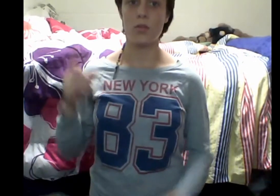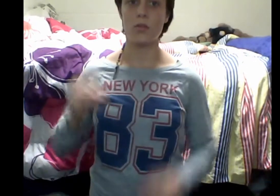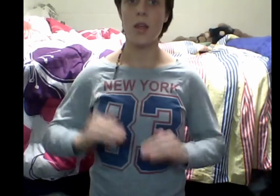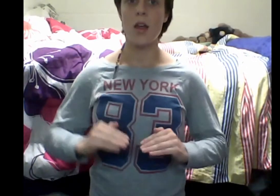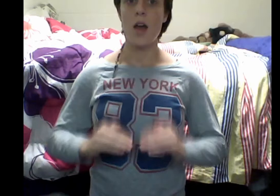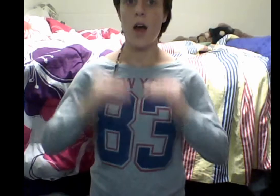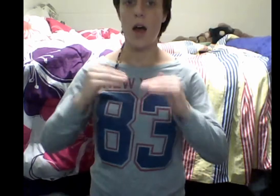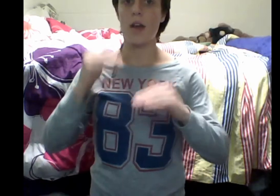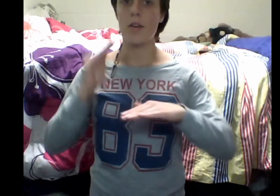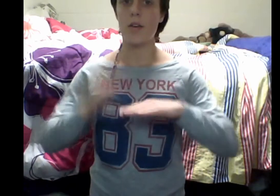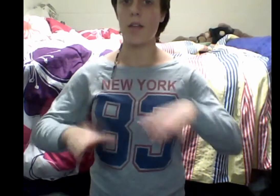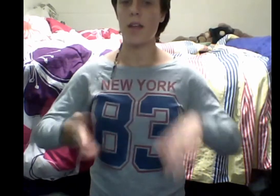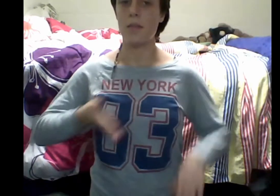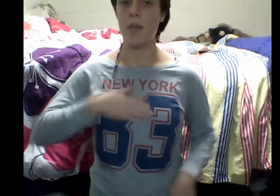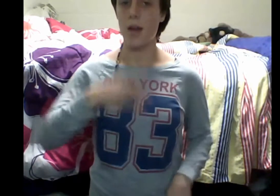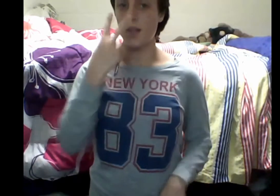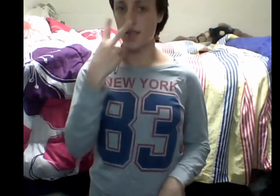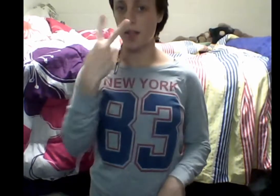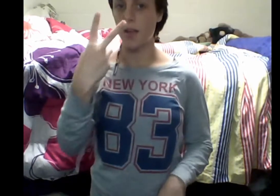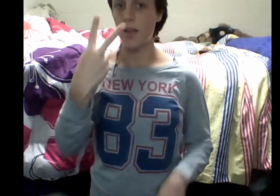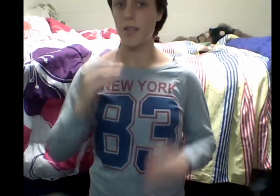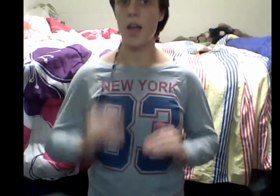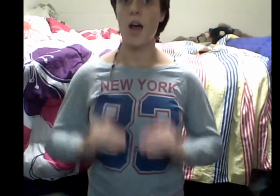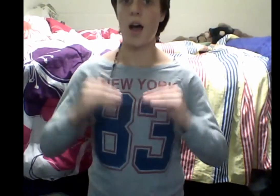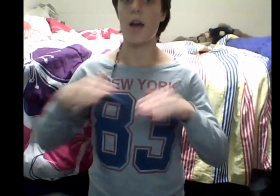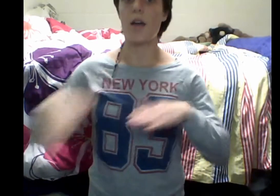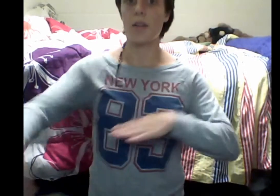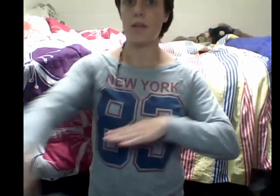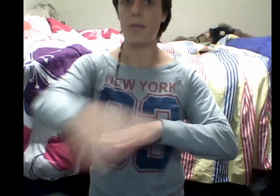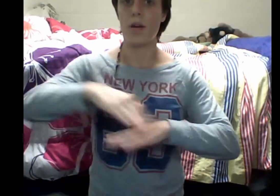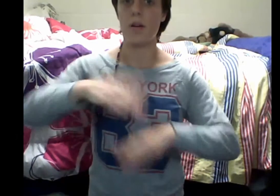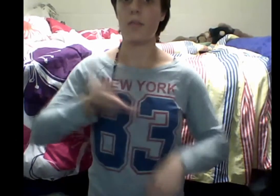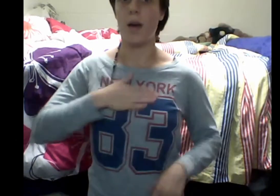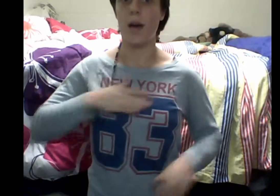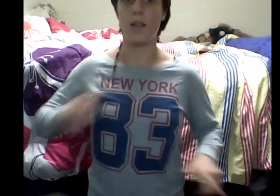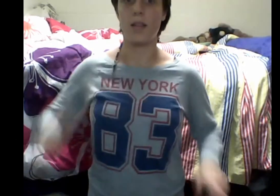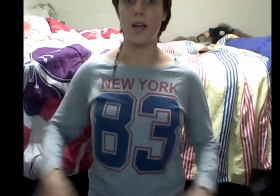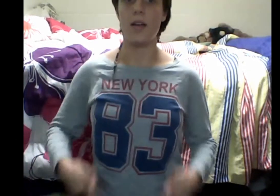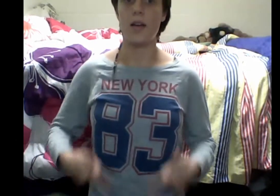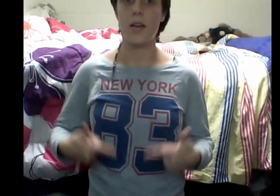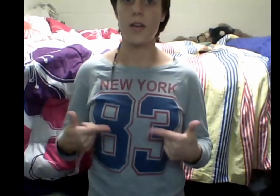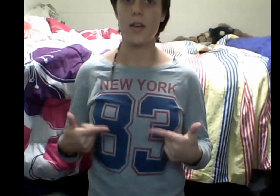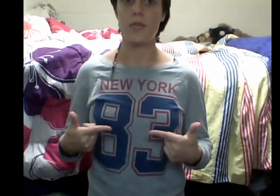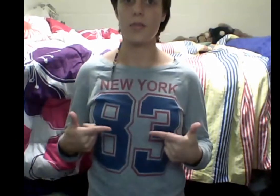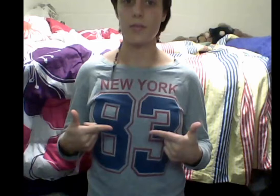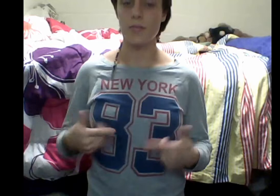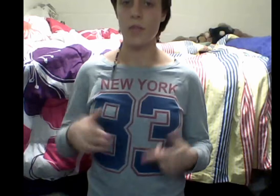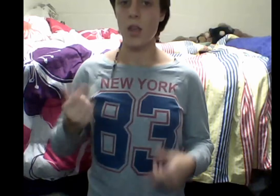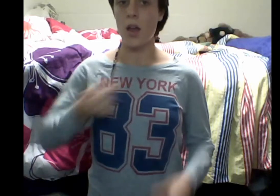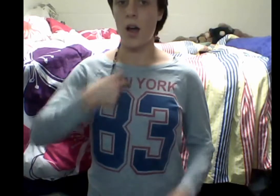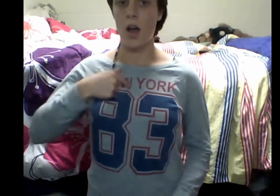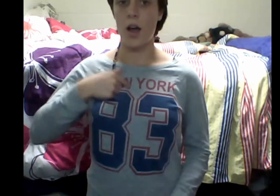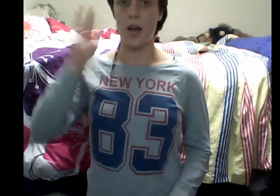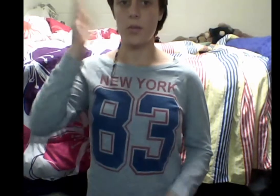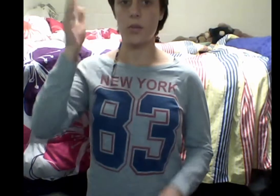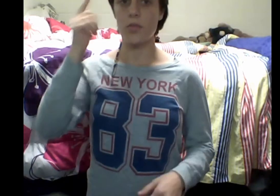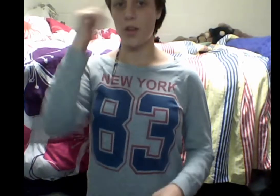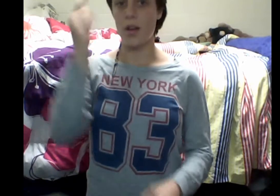alone, higher than my sight, high above my life. I will